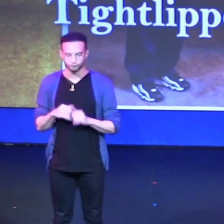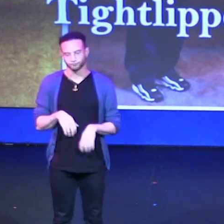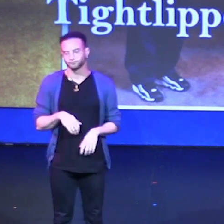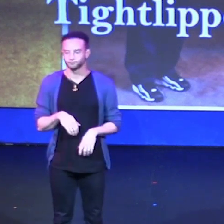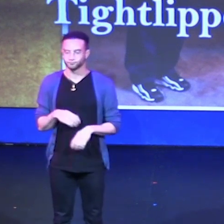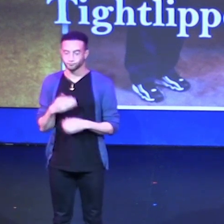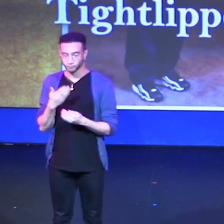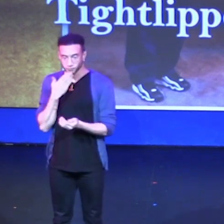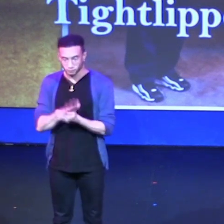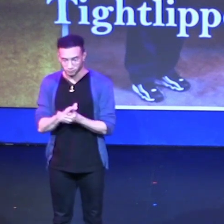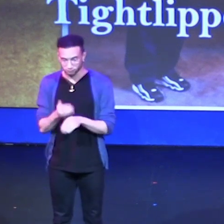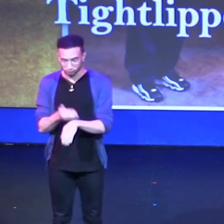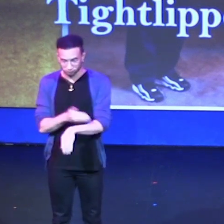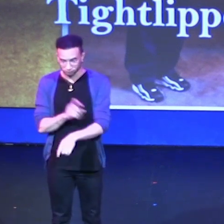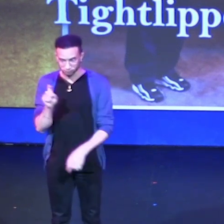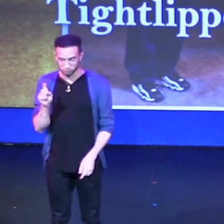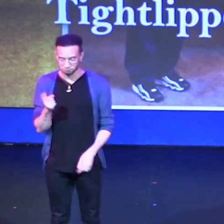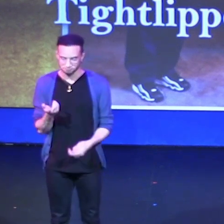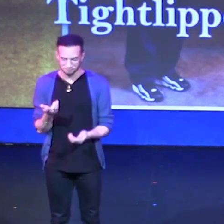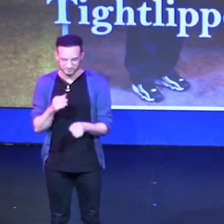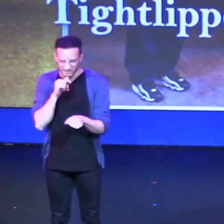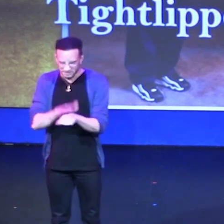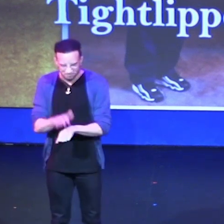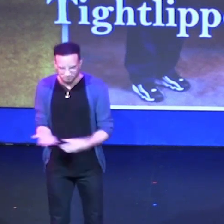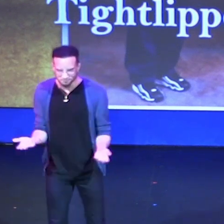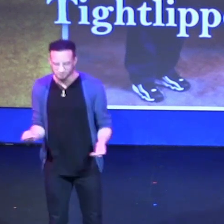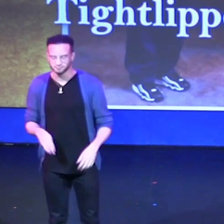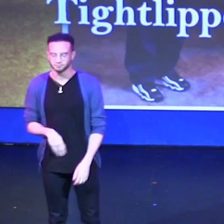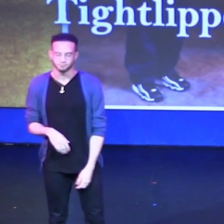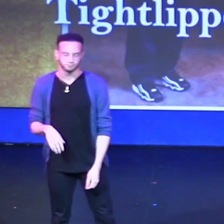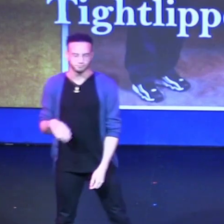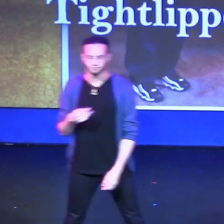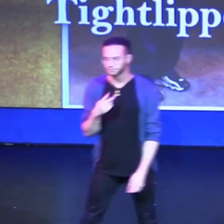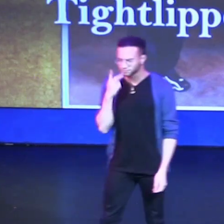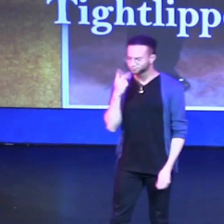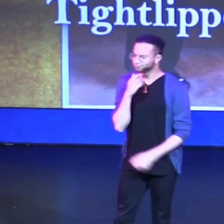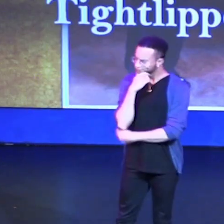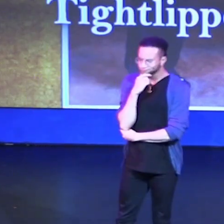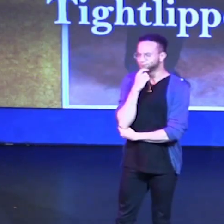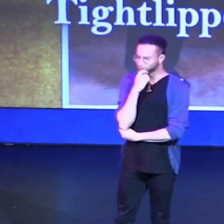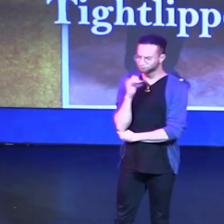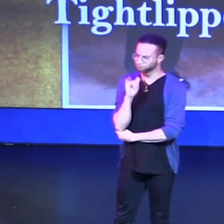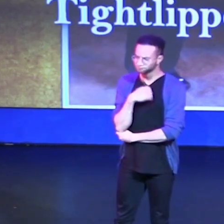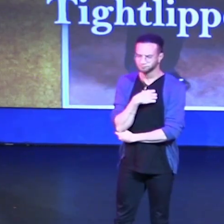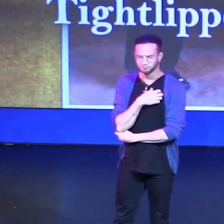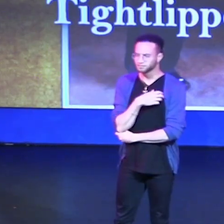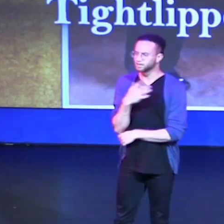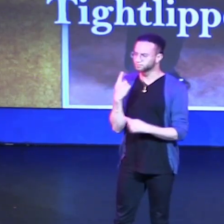well. Was that experience good? Was the picture perfect? Not really. My mother, tight-lipped, tried to figure